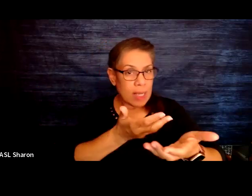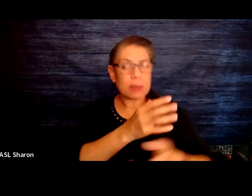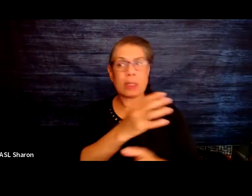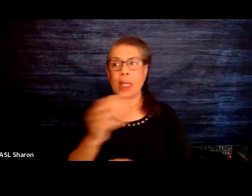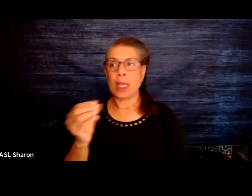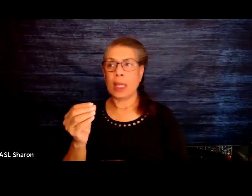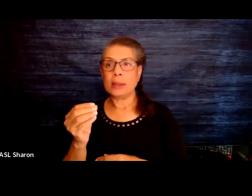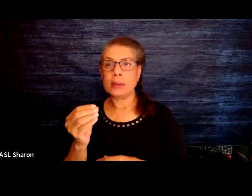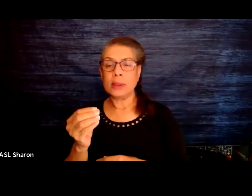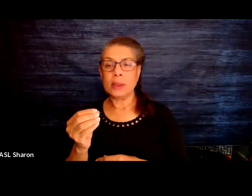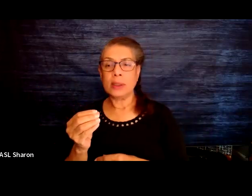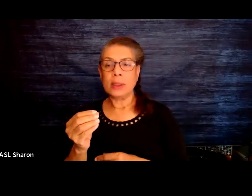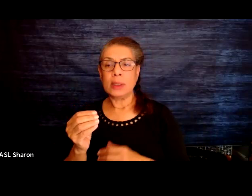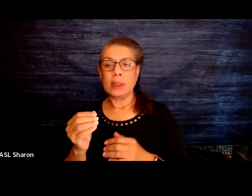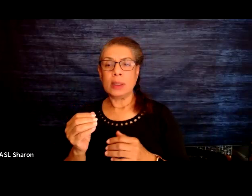this,